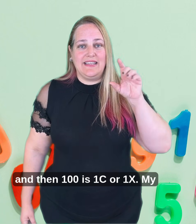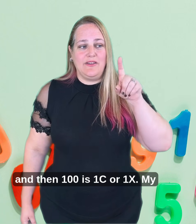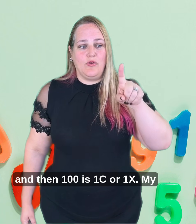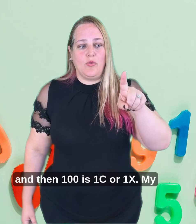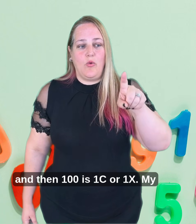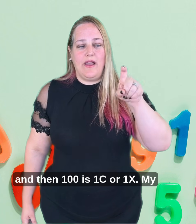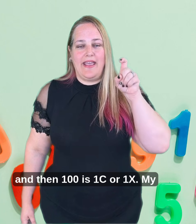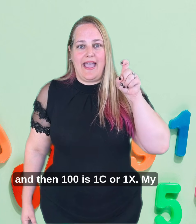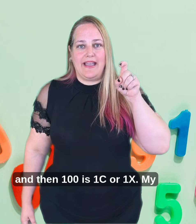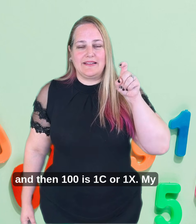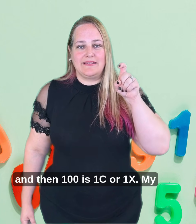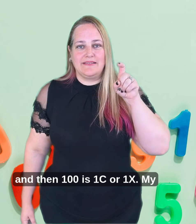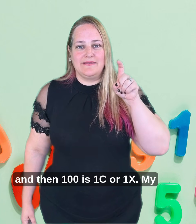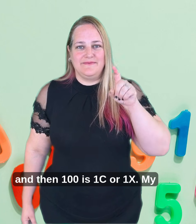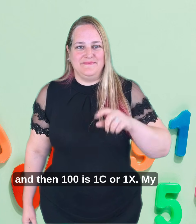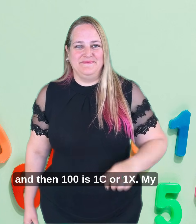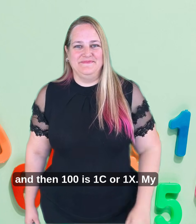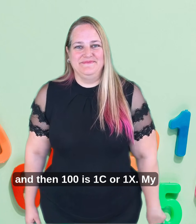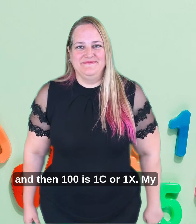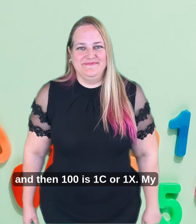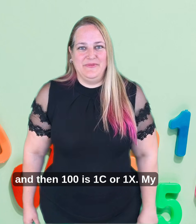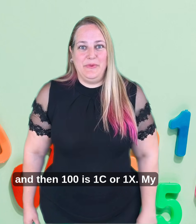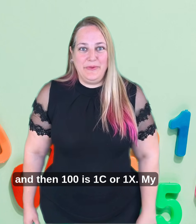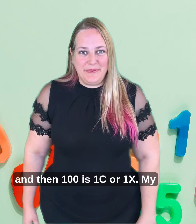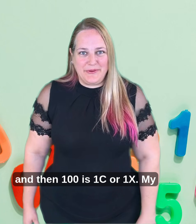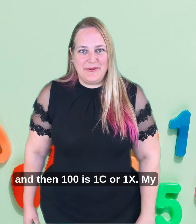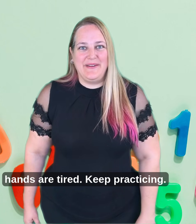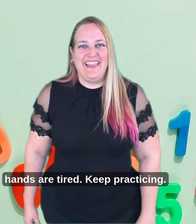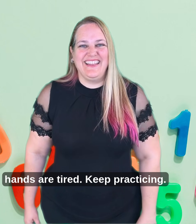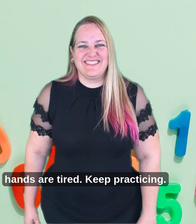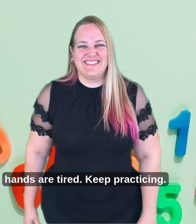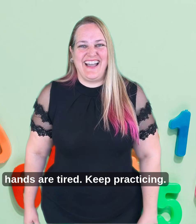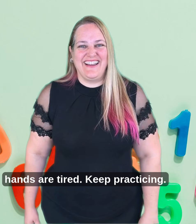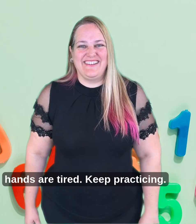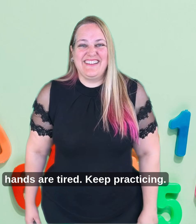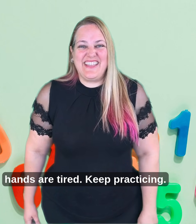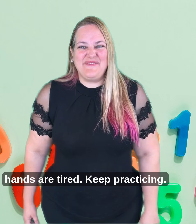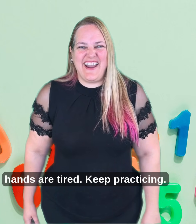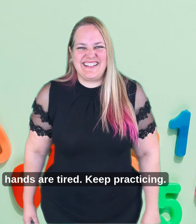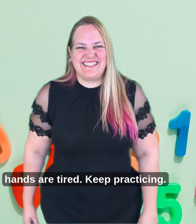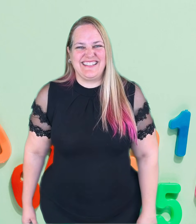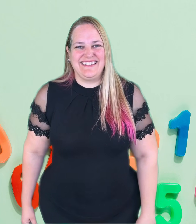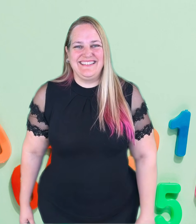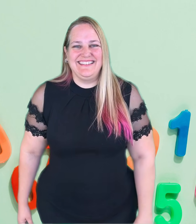1C or 1X. Whew, my hands are tired. Keep practicing.